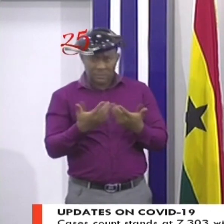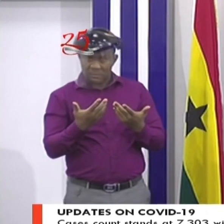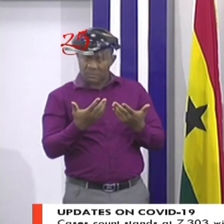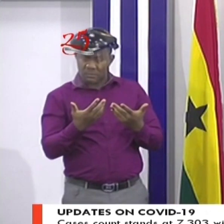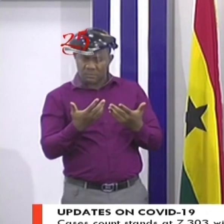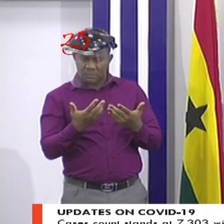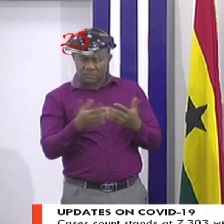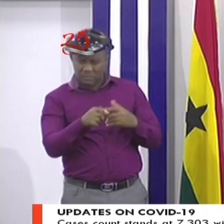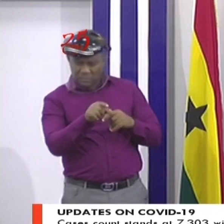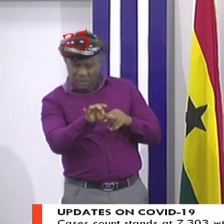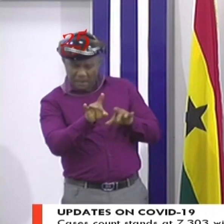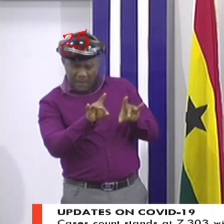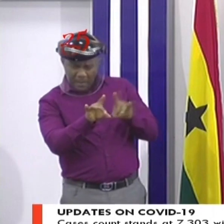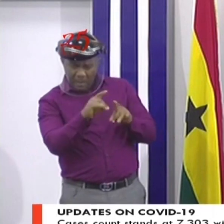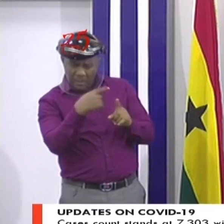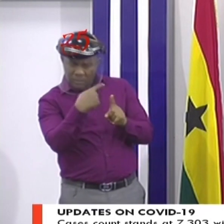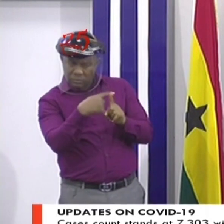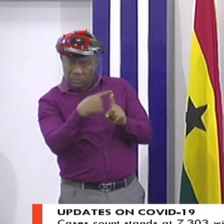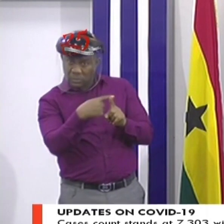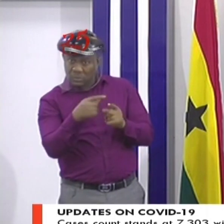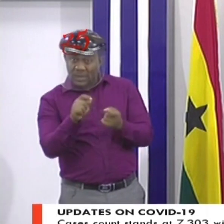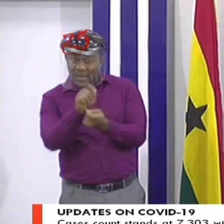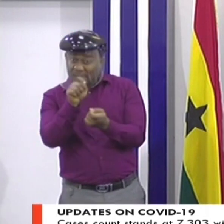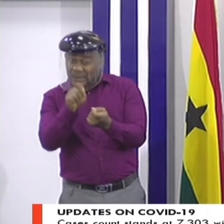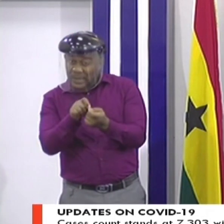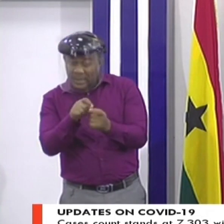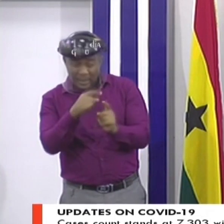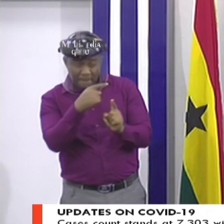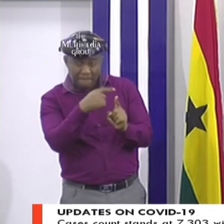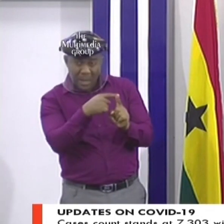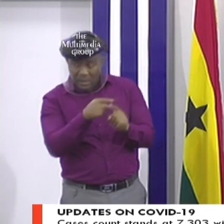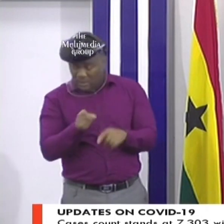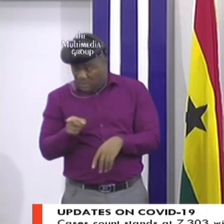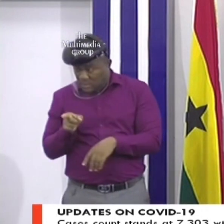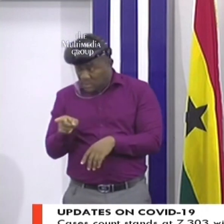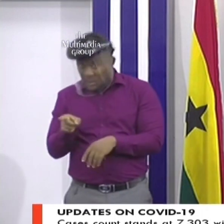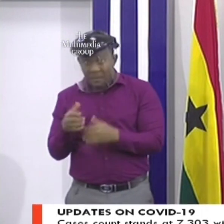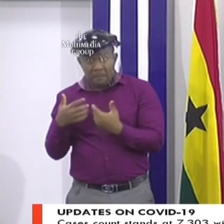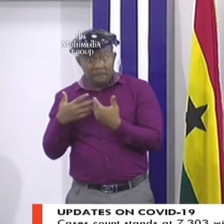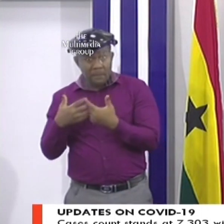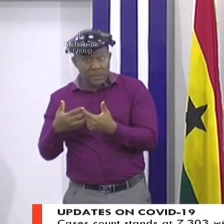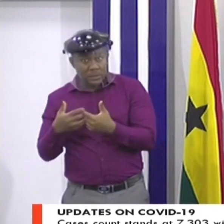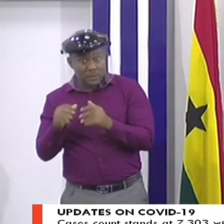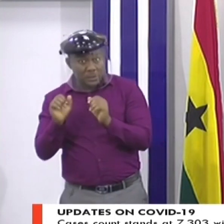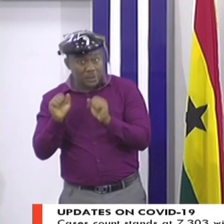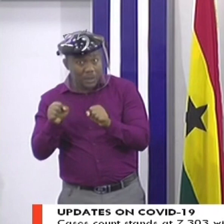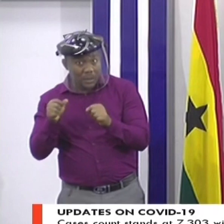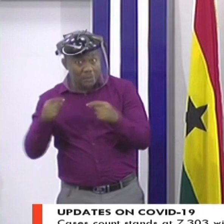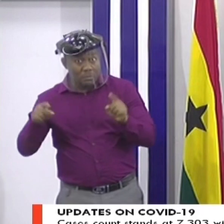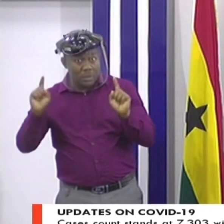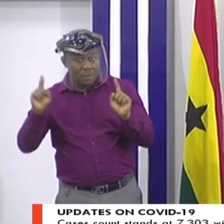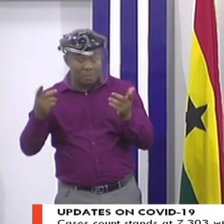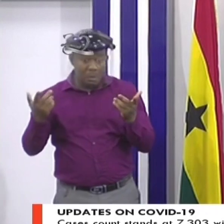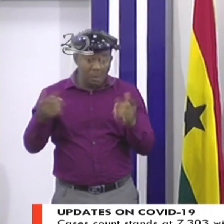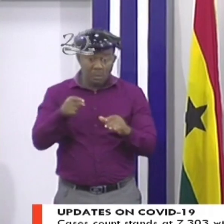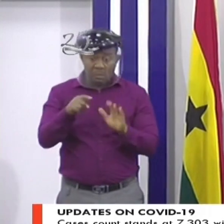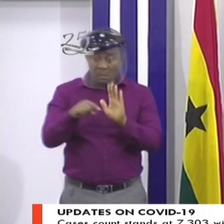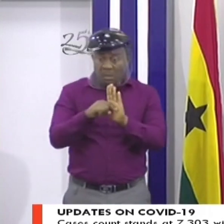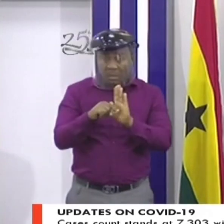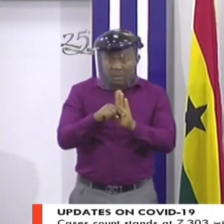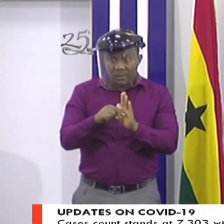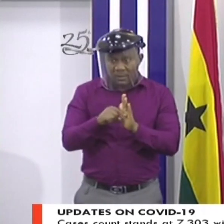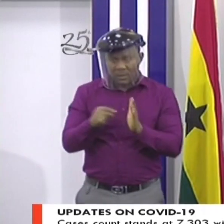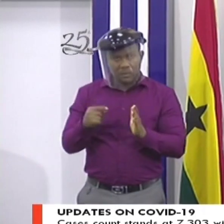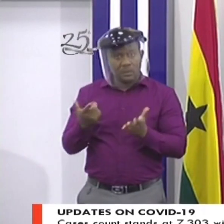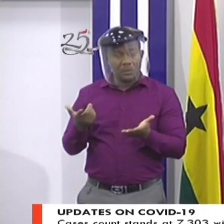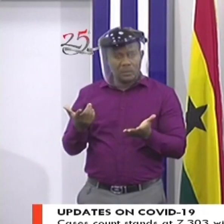positive ones. Specificity, how well will this test identify correctly the negative ones. There should